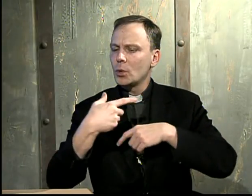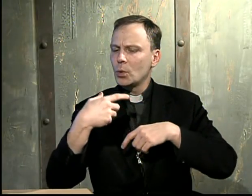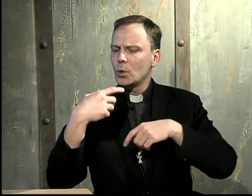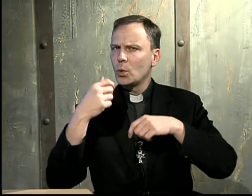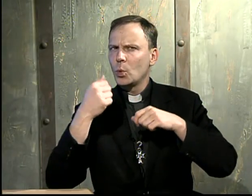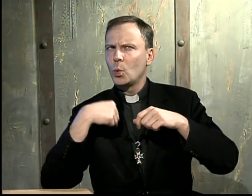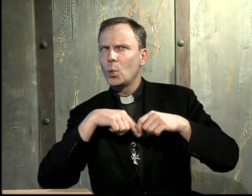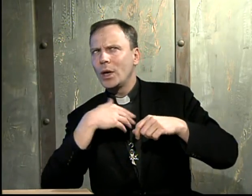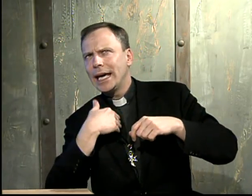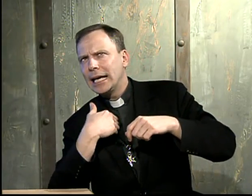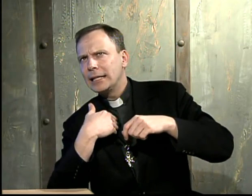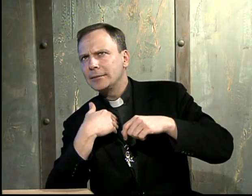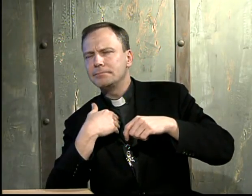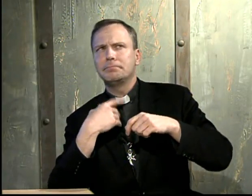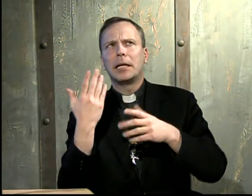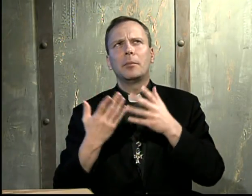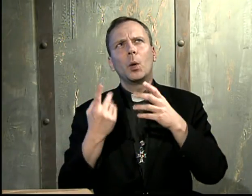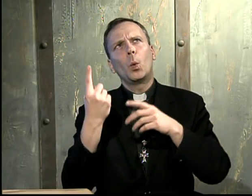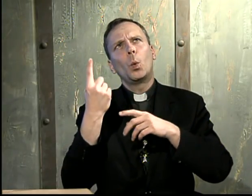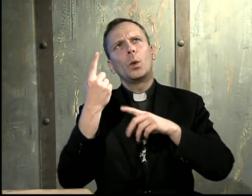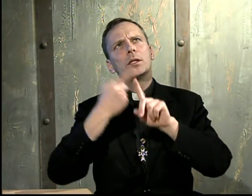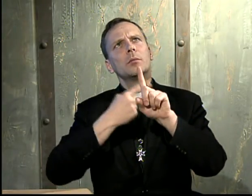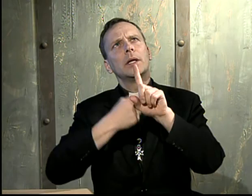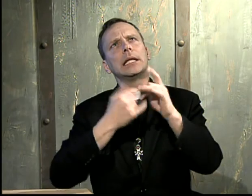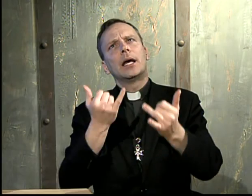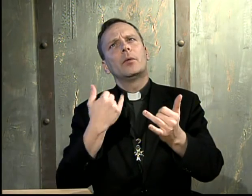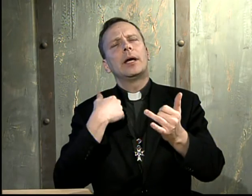And you can email him directly.